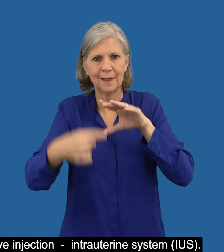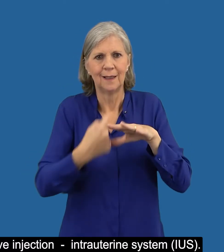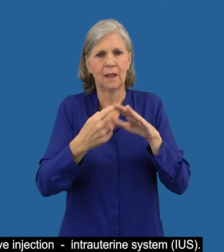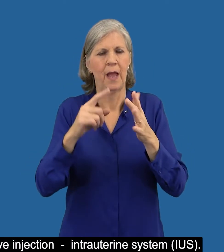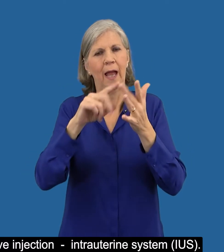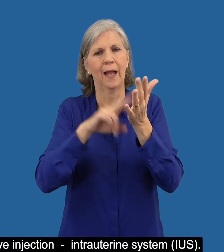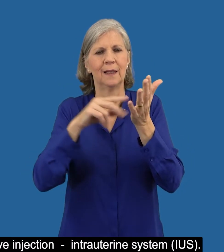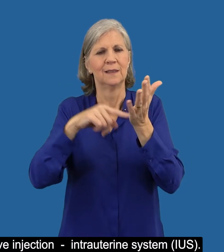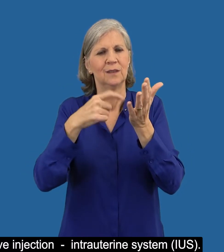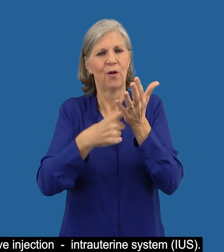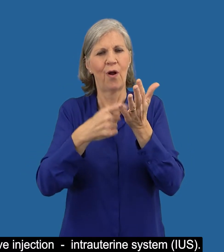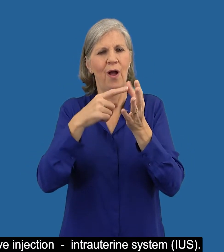intrauterine system, IUS.